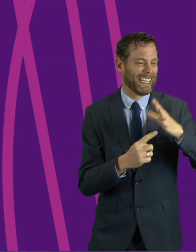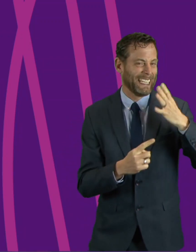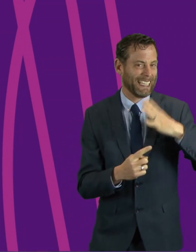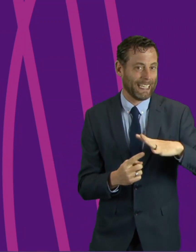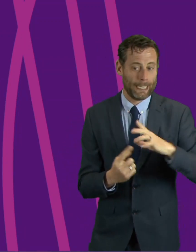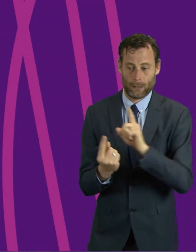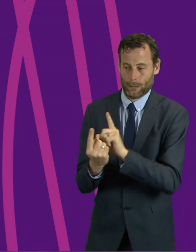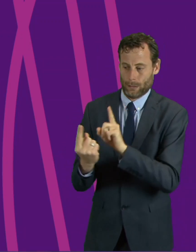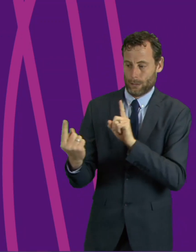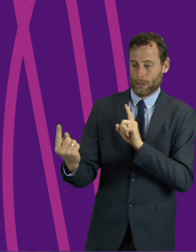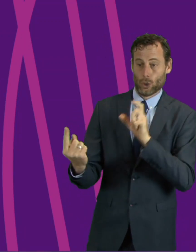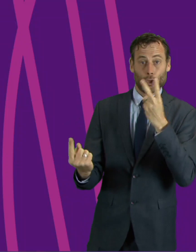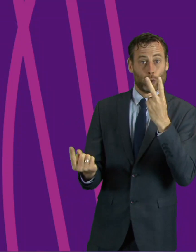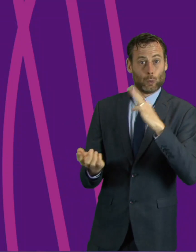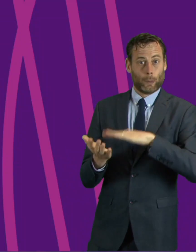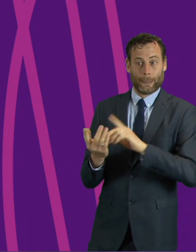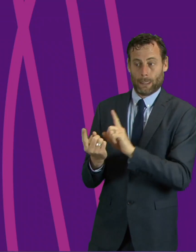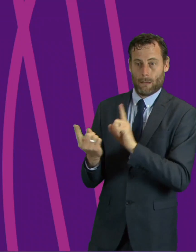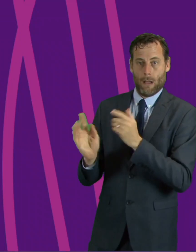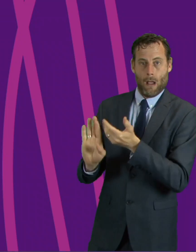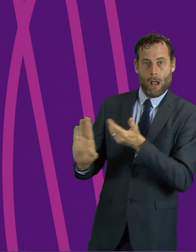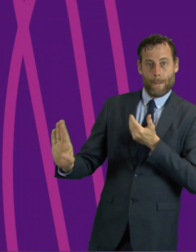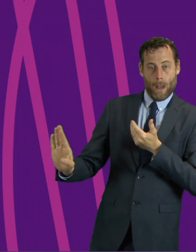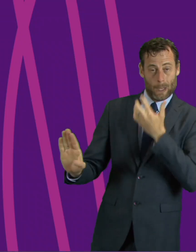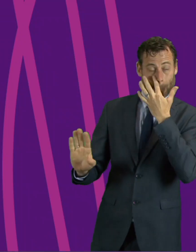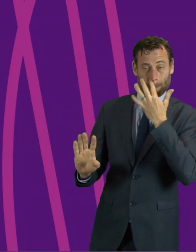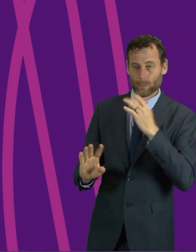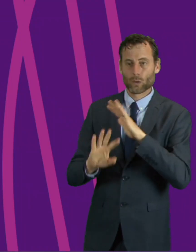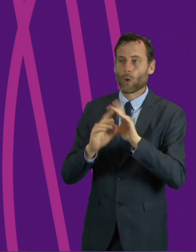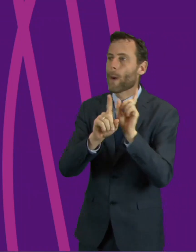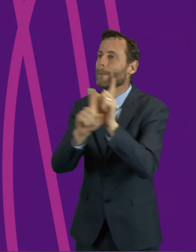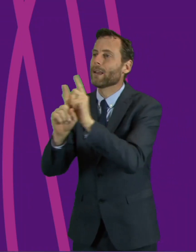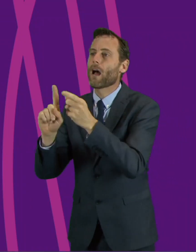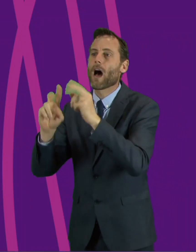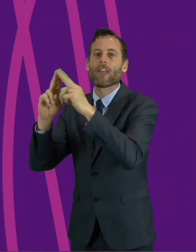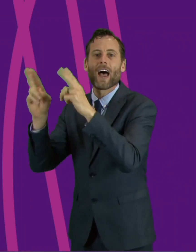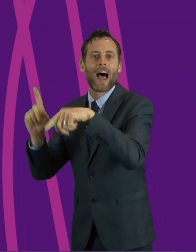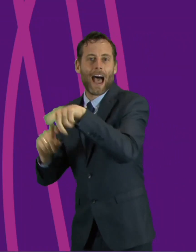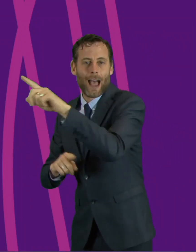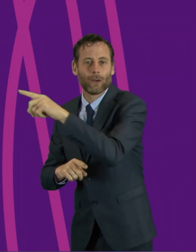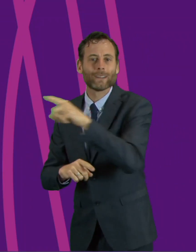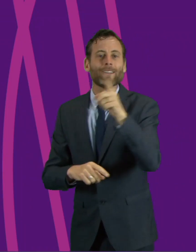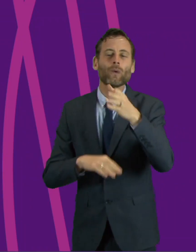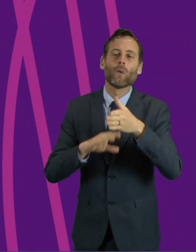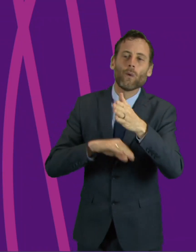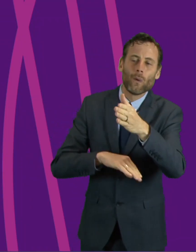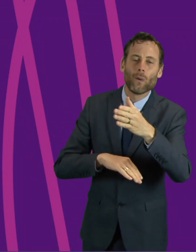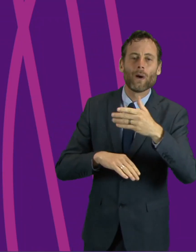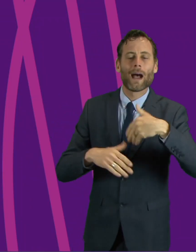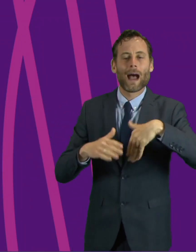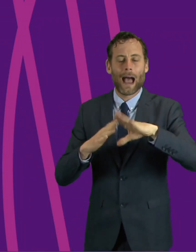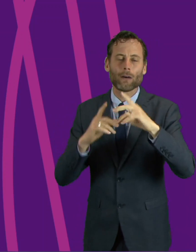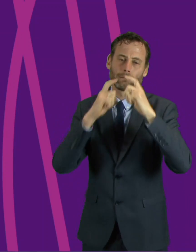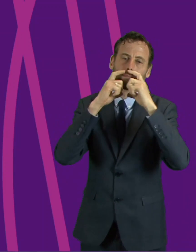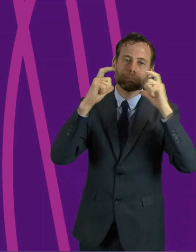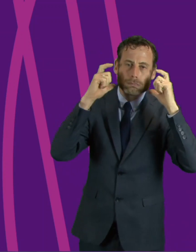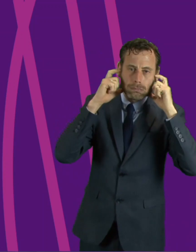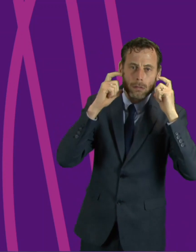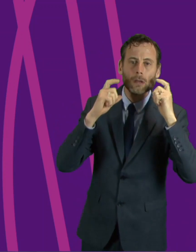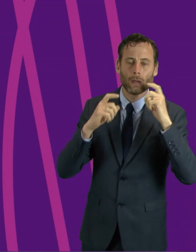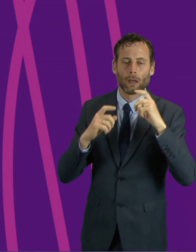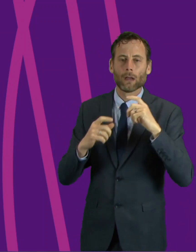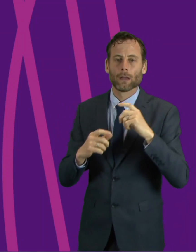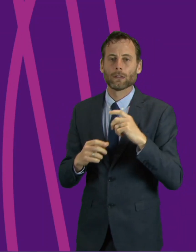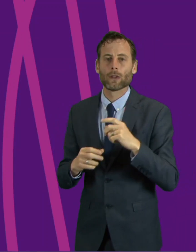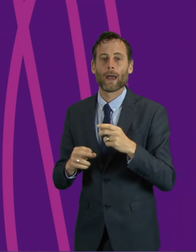people from other households. Wear a face covering if you are in a shop or in public transport, and isolate completely if you or someone else in your